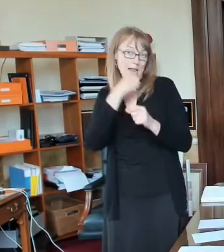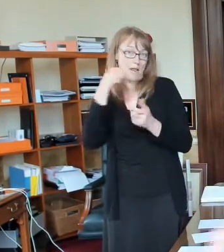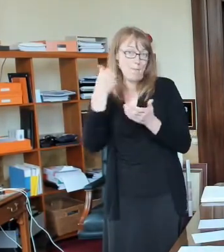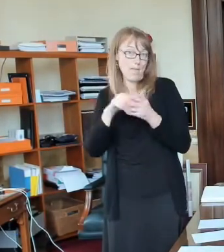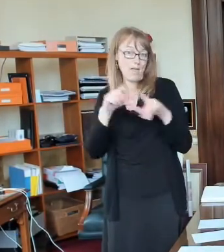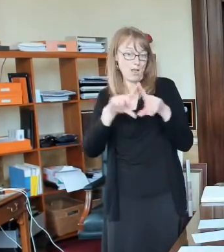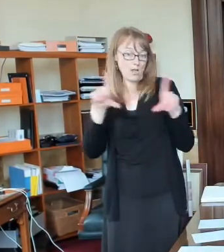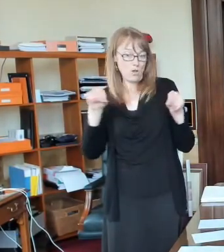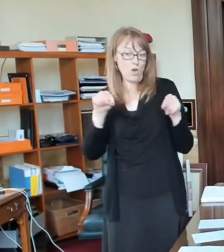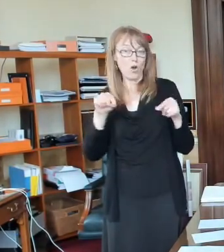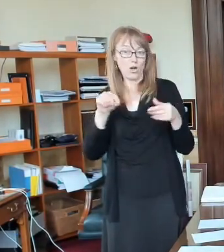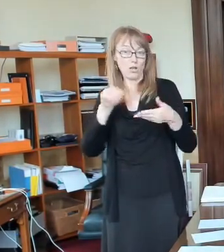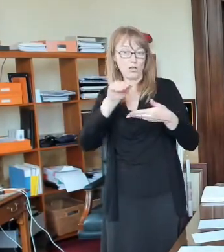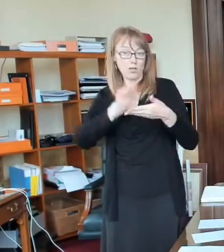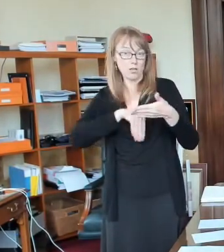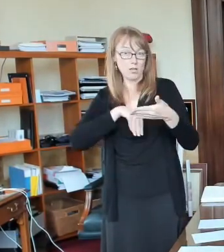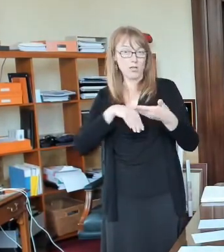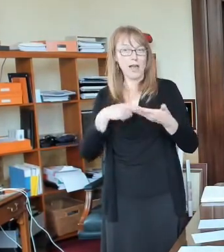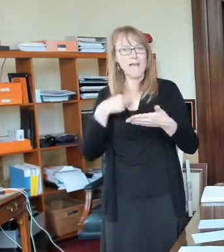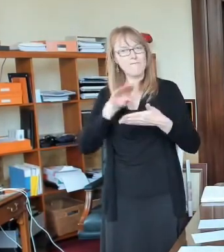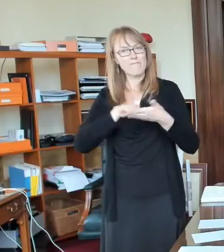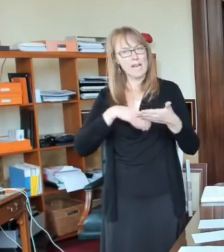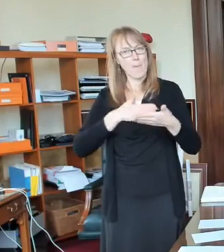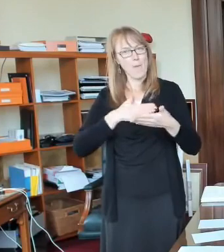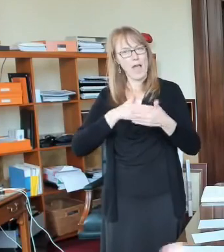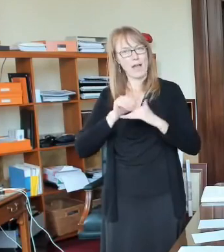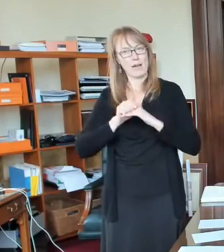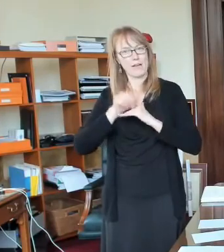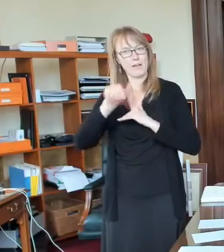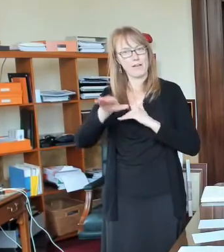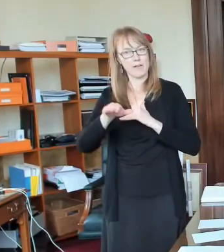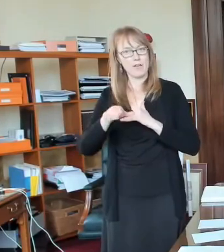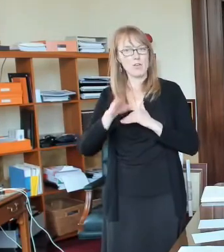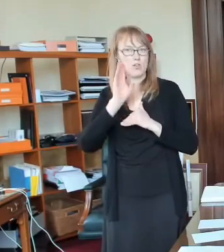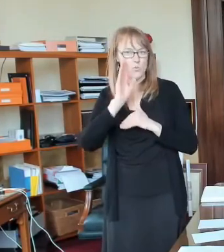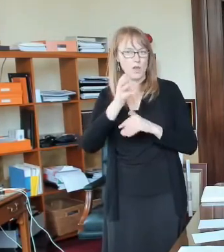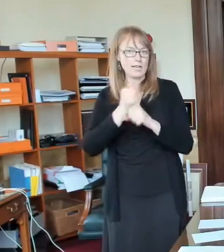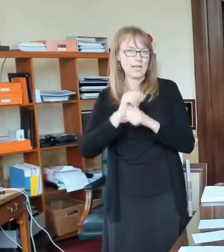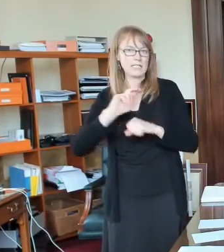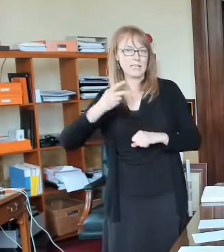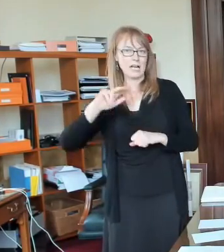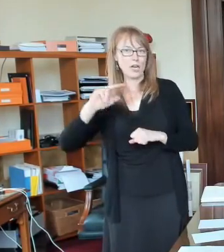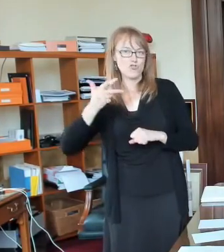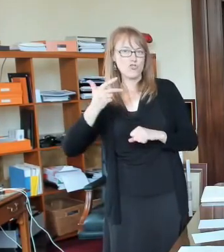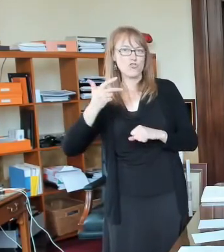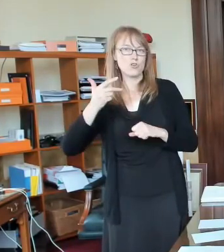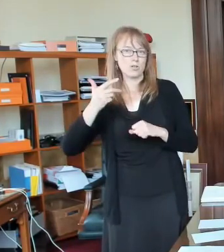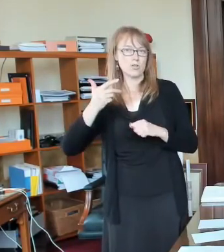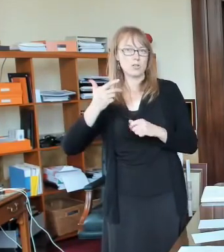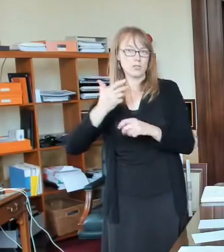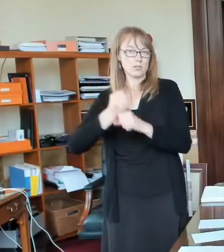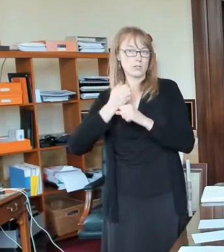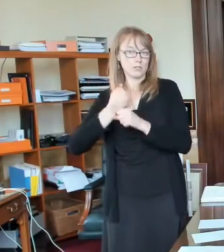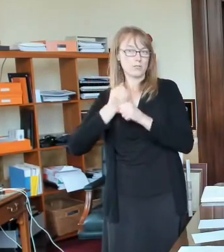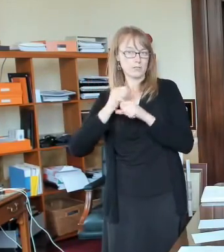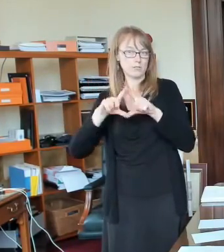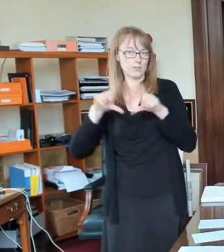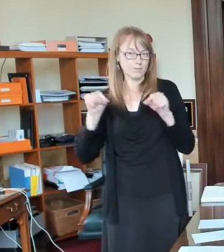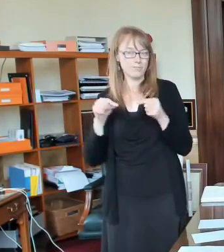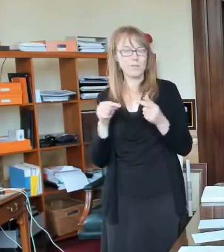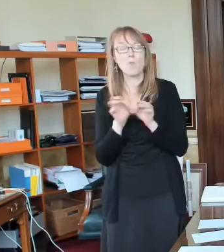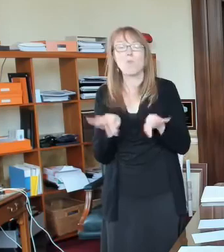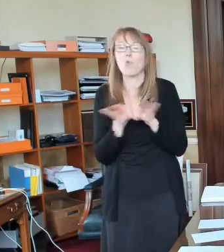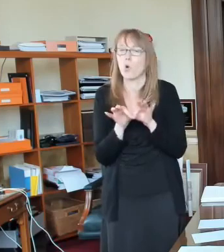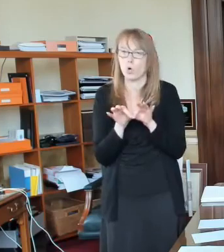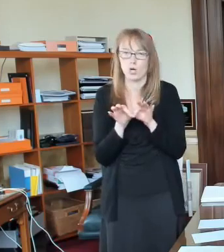the second round or the third round, but I know that you are getting second and third rounds now. It's so important to fill out the census. It'll take